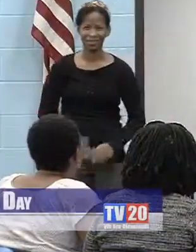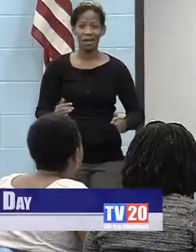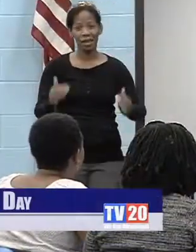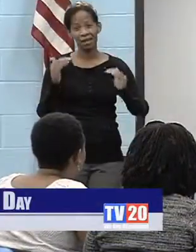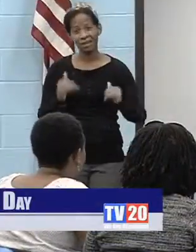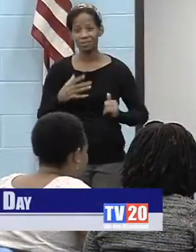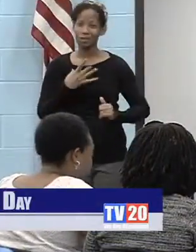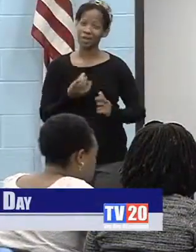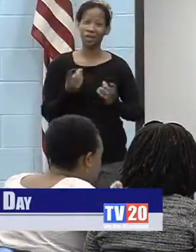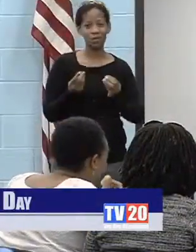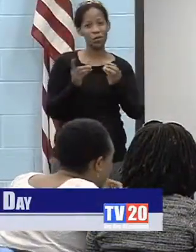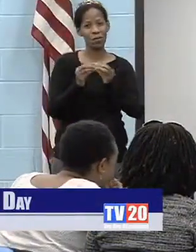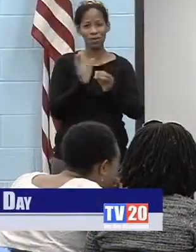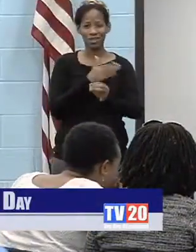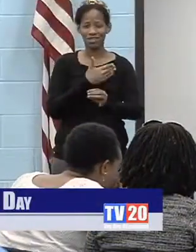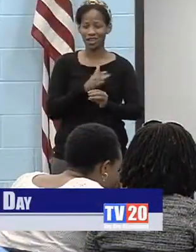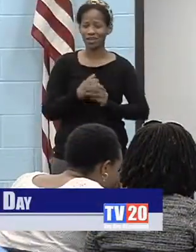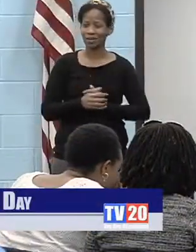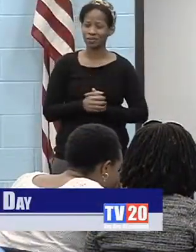Next, we like to do something